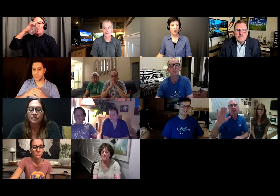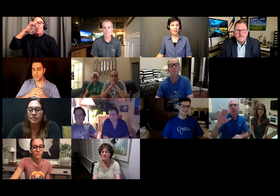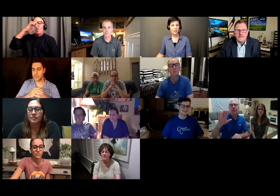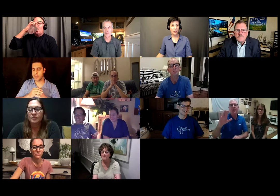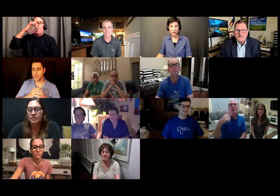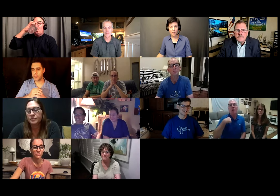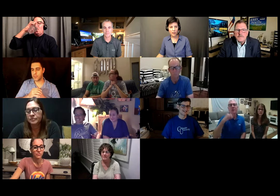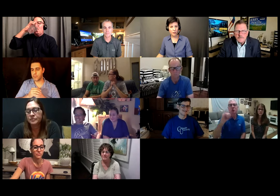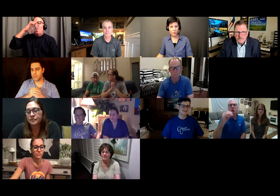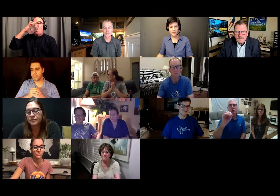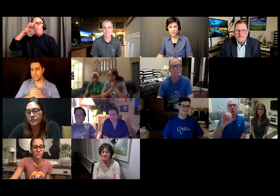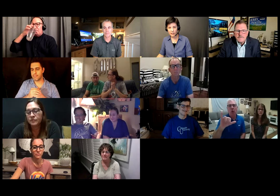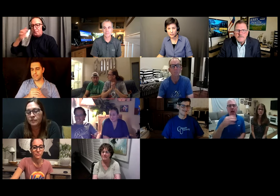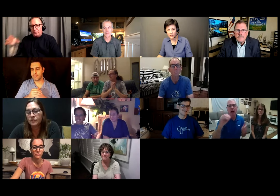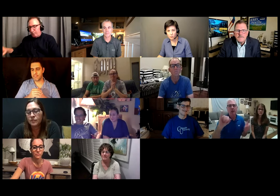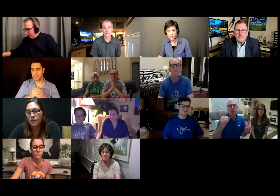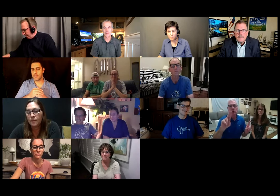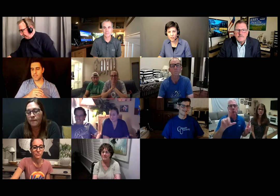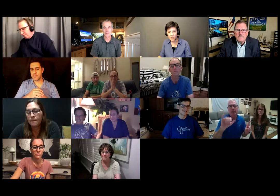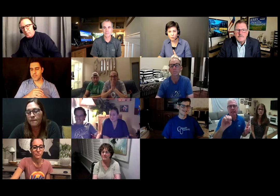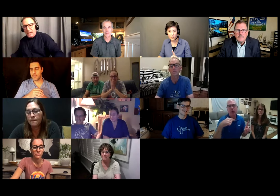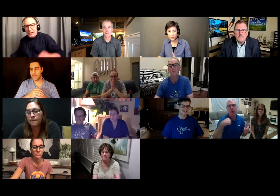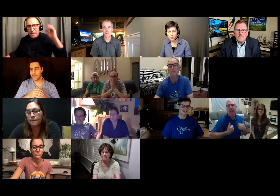All right. One second.